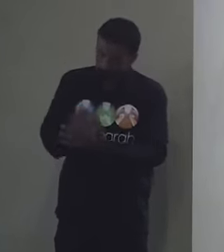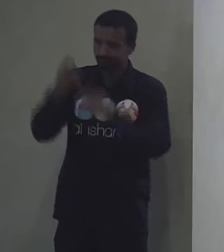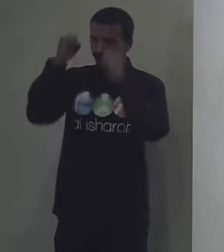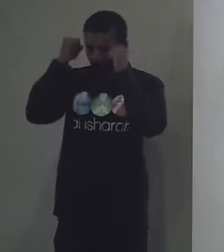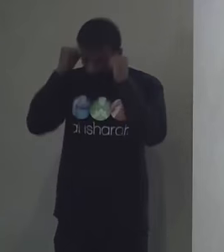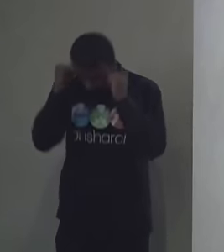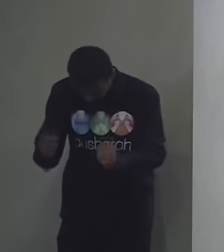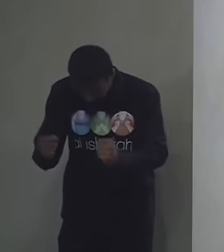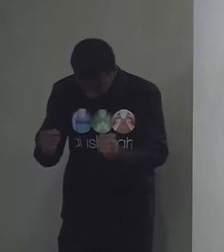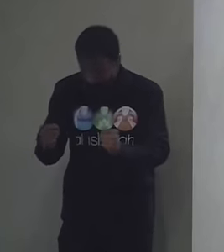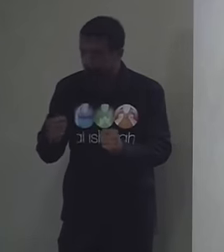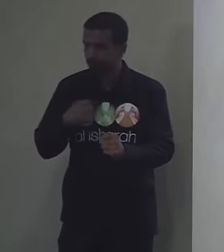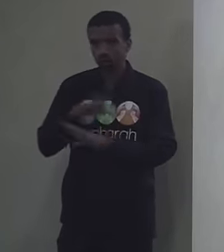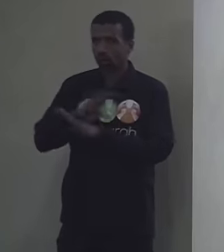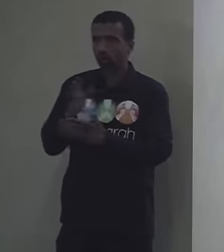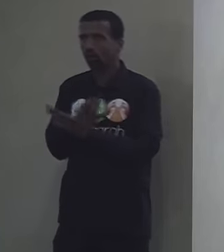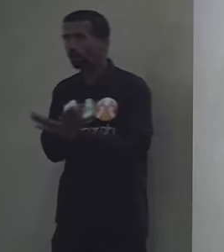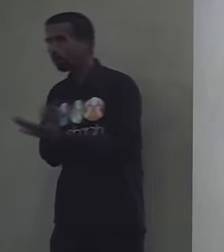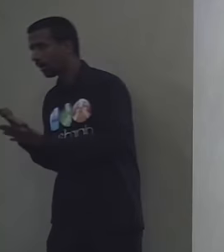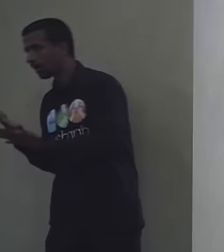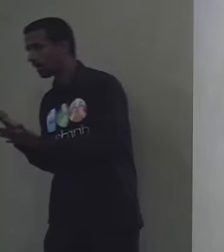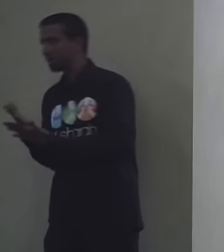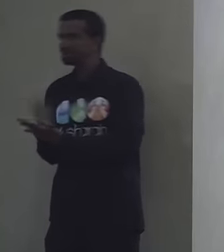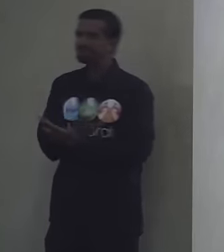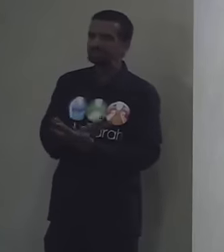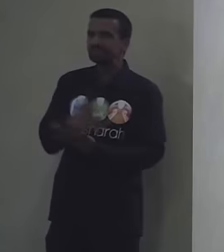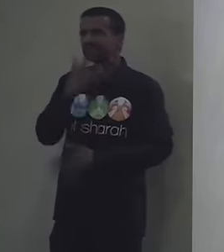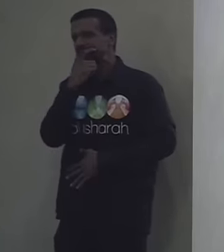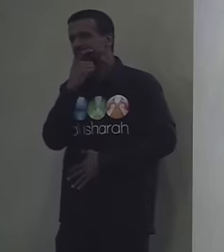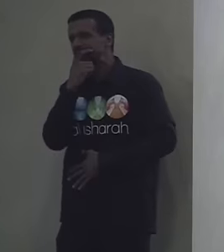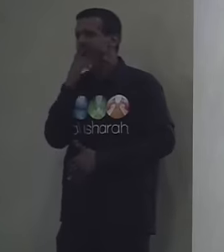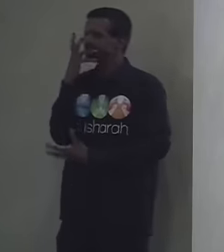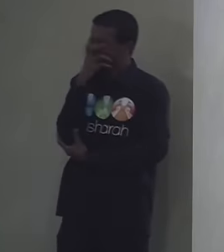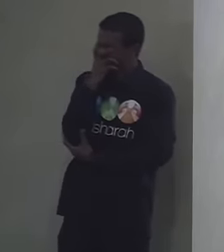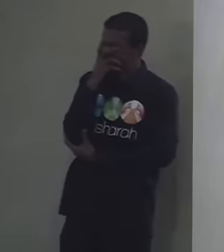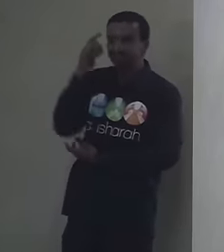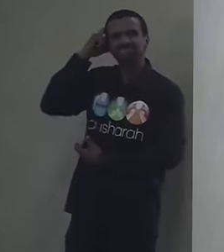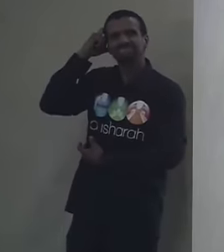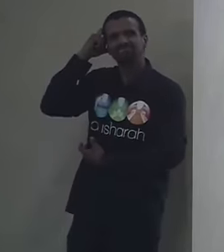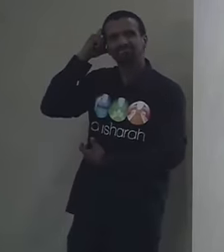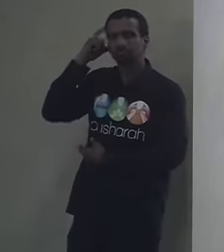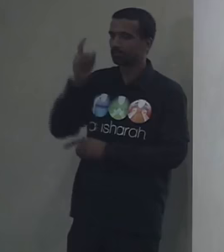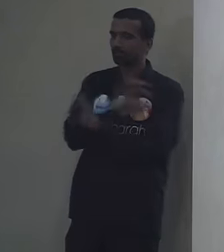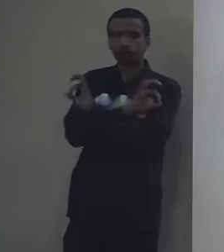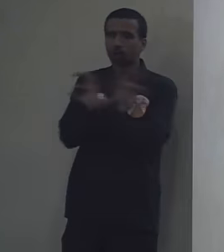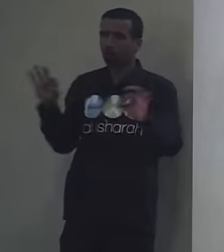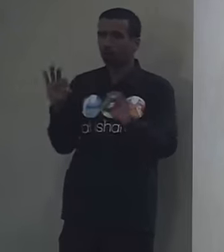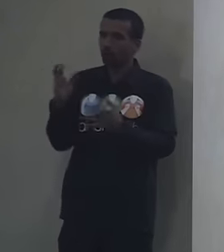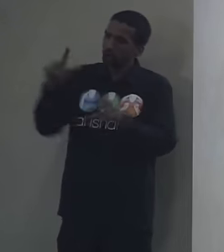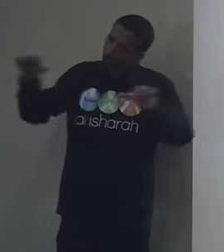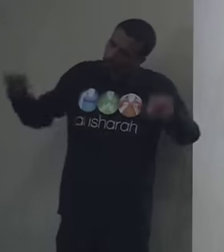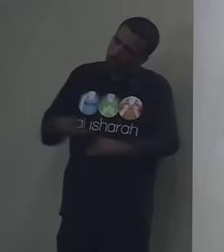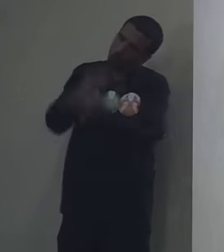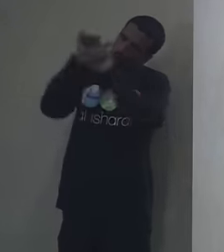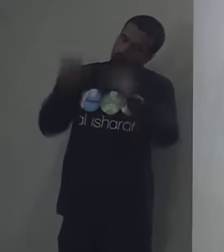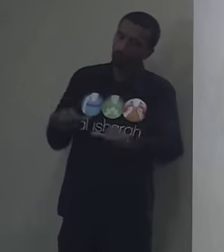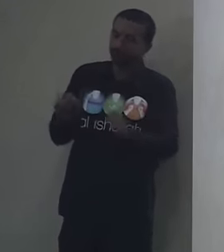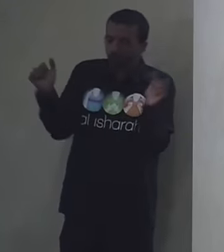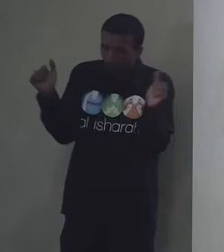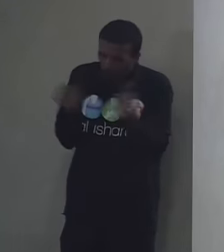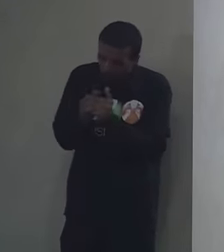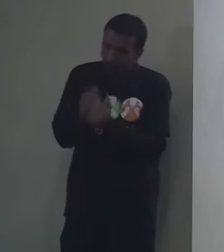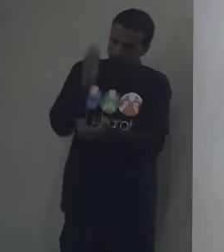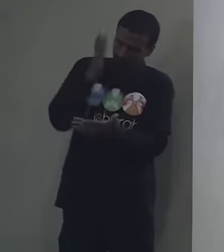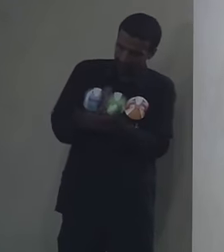known the kind of knowledge that is absolute certain conviction. There are three phrases in the Quran that have to do with yaqeen. There's ilm